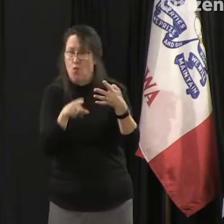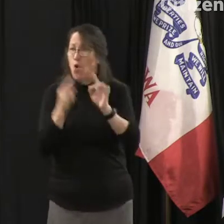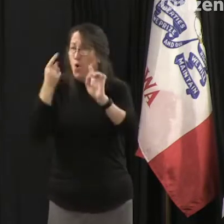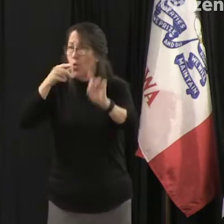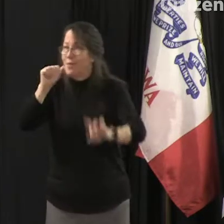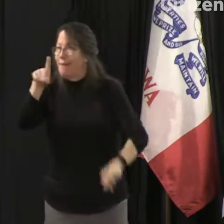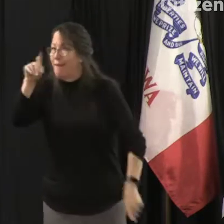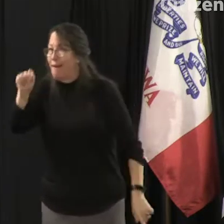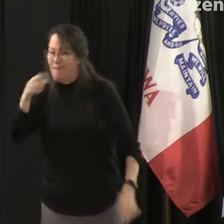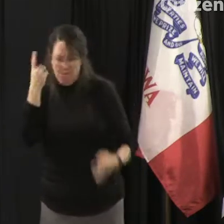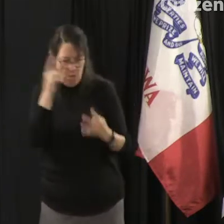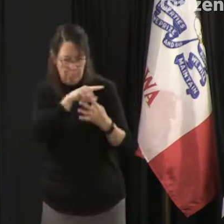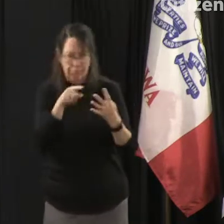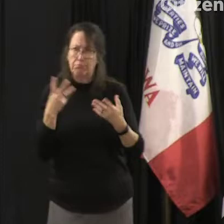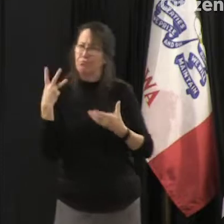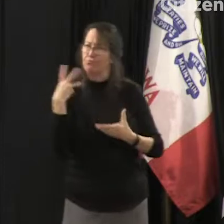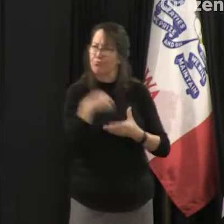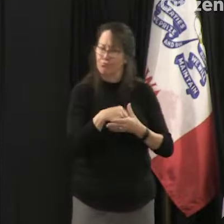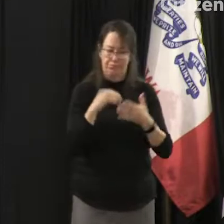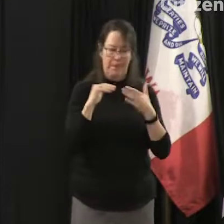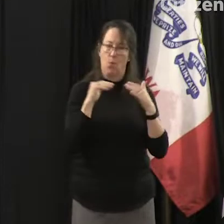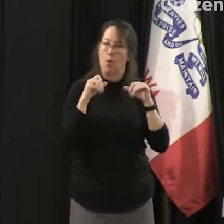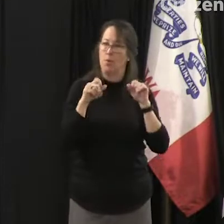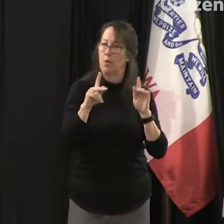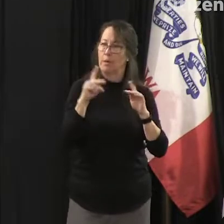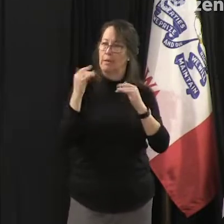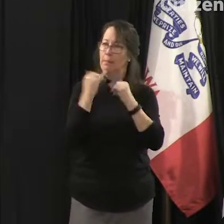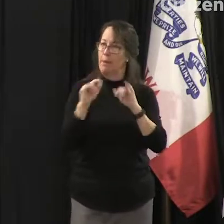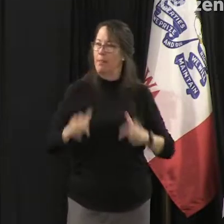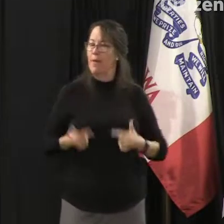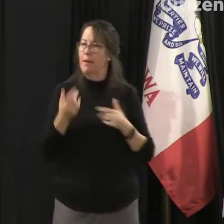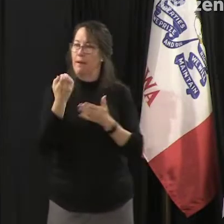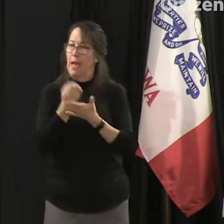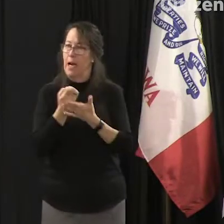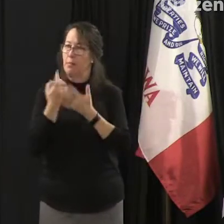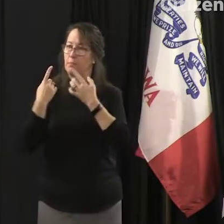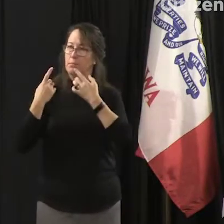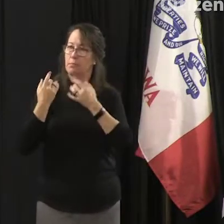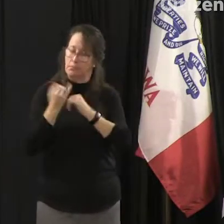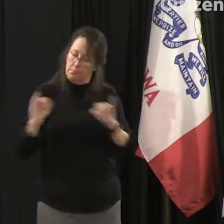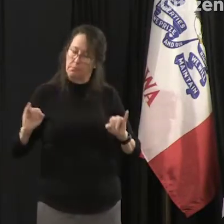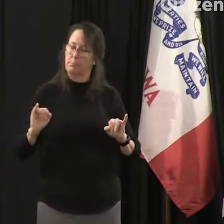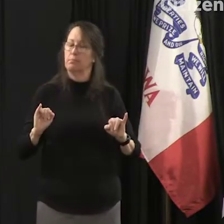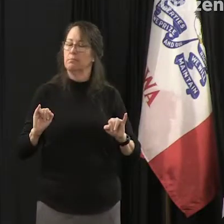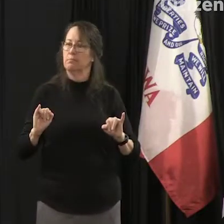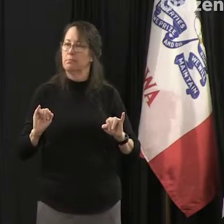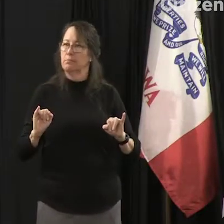goals of the ADA: full participation, equal opportunity, independent living, and economic self-sufficiency.